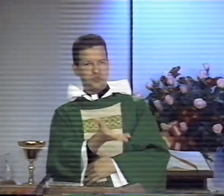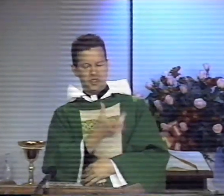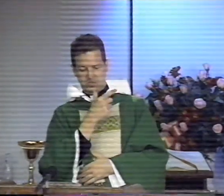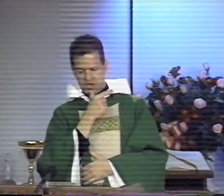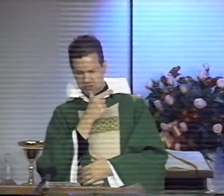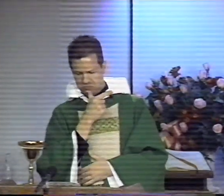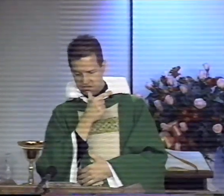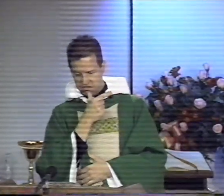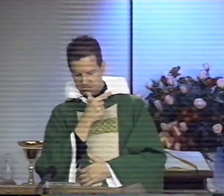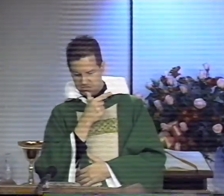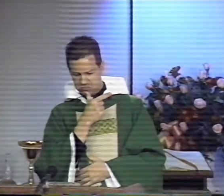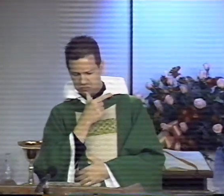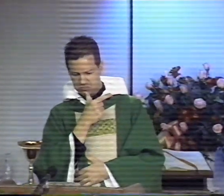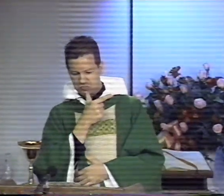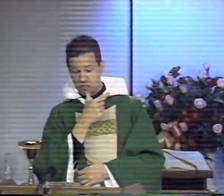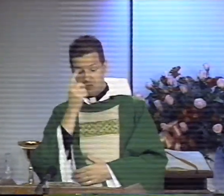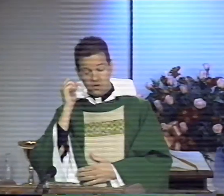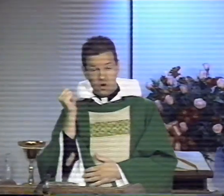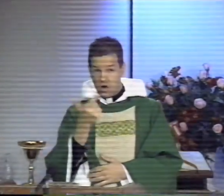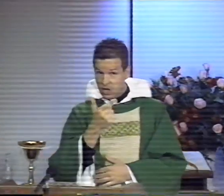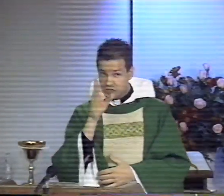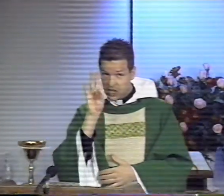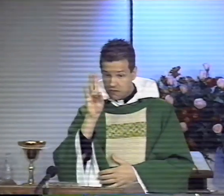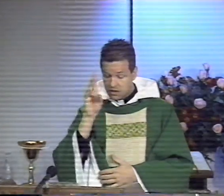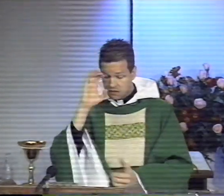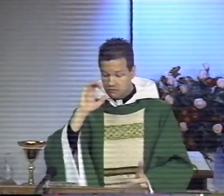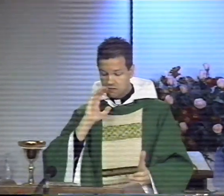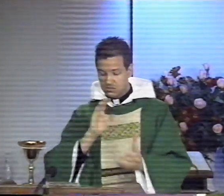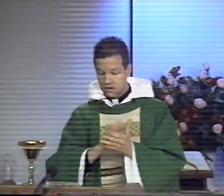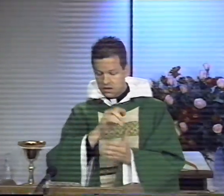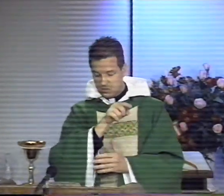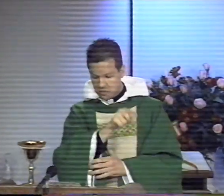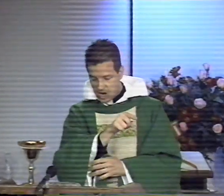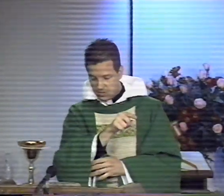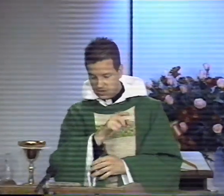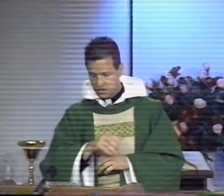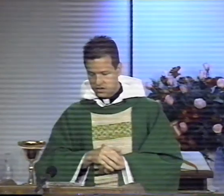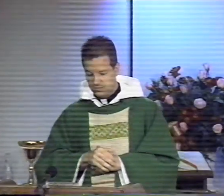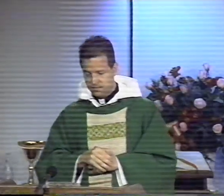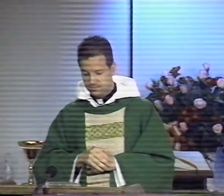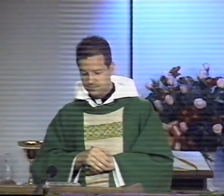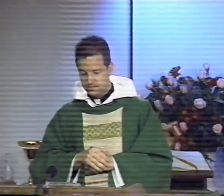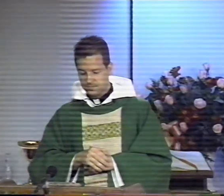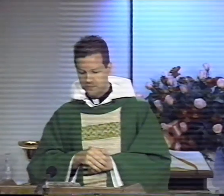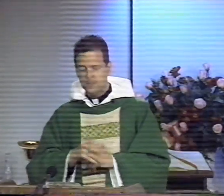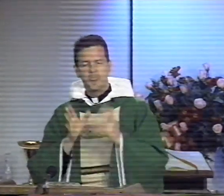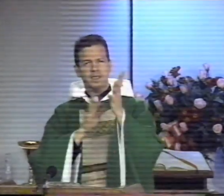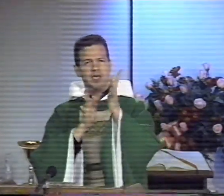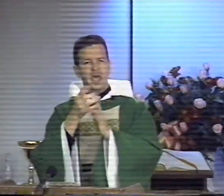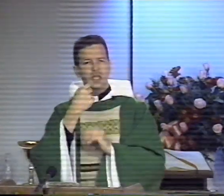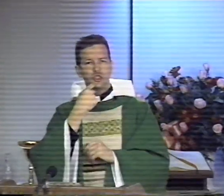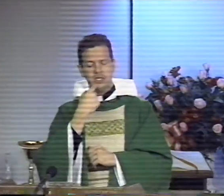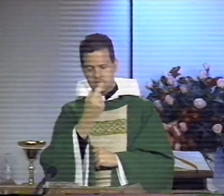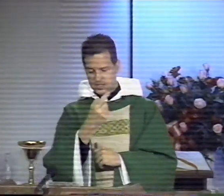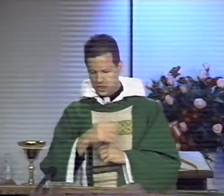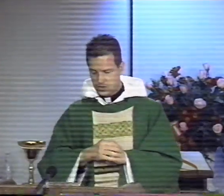be? For all seven married her." And Jesus said to